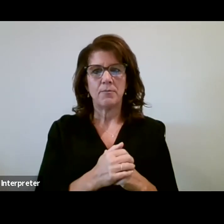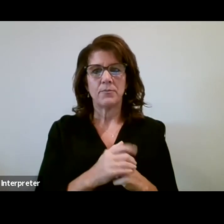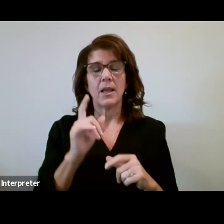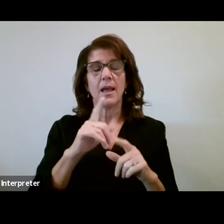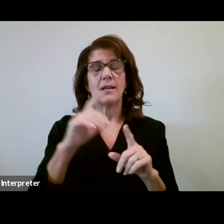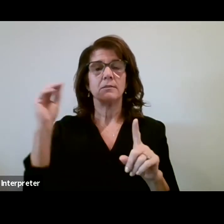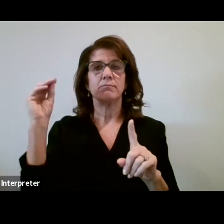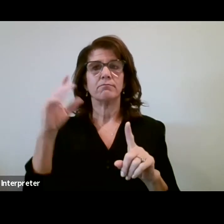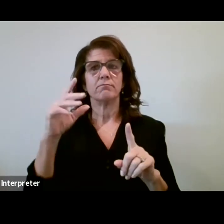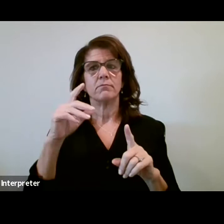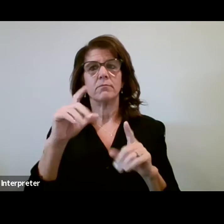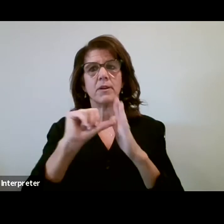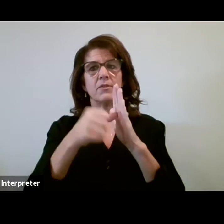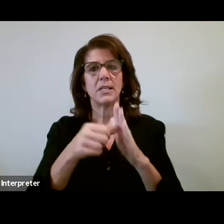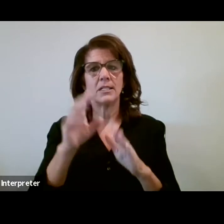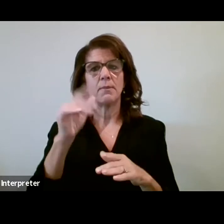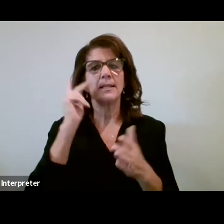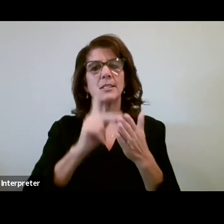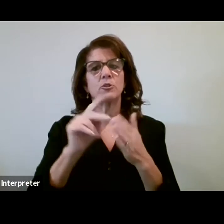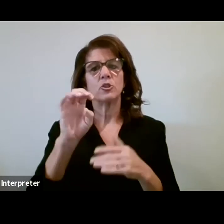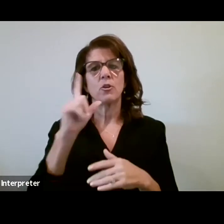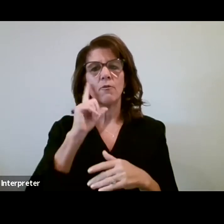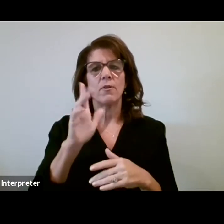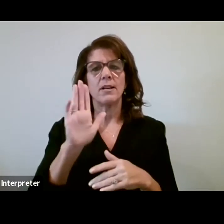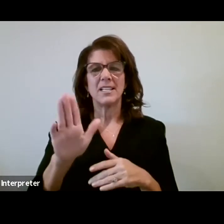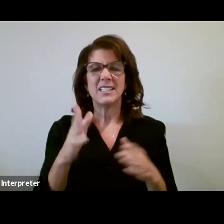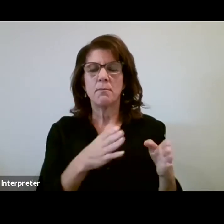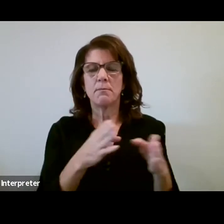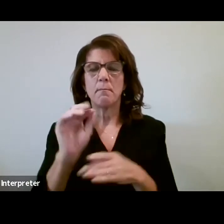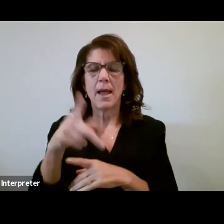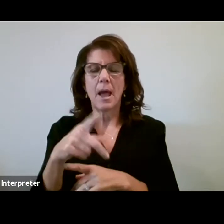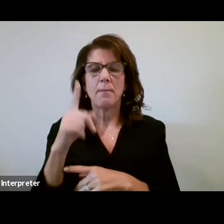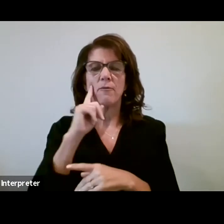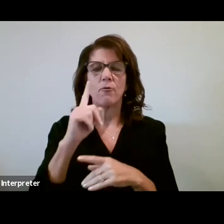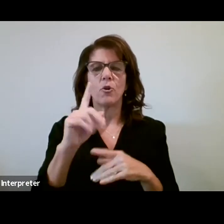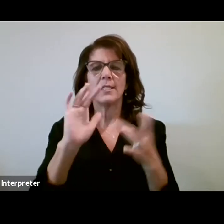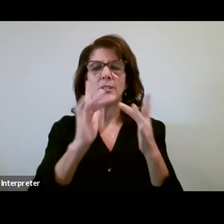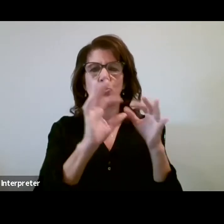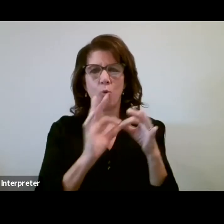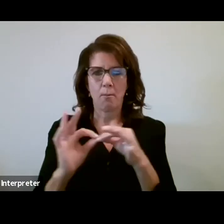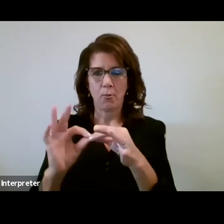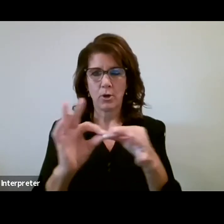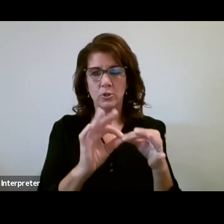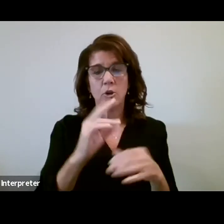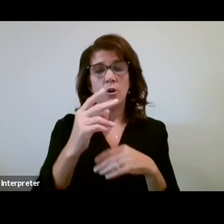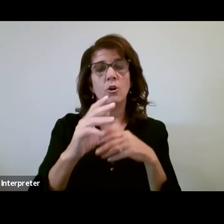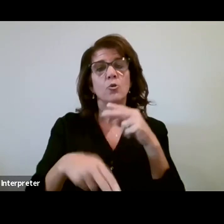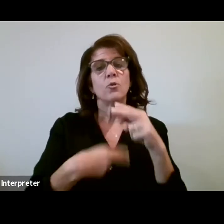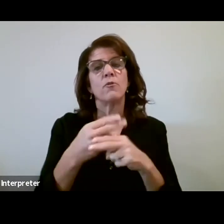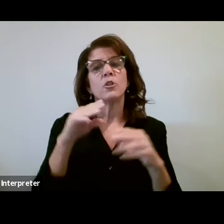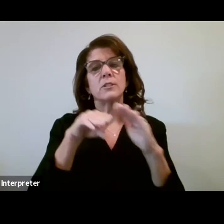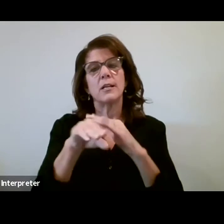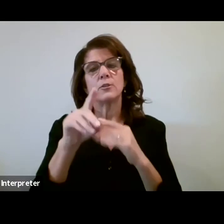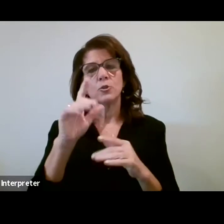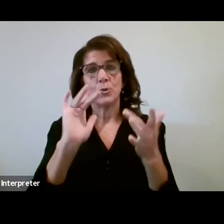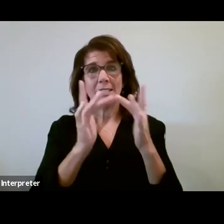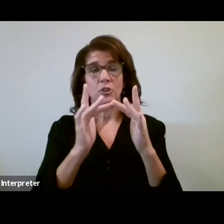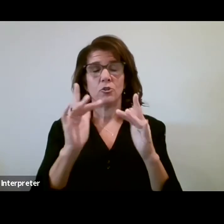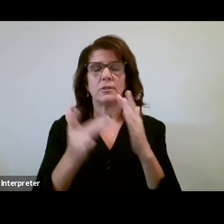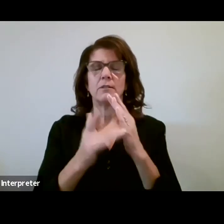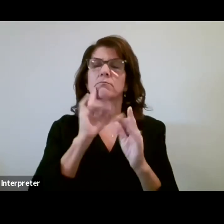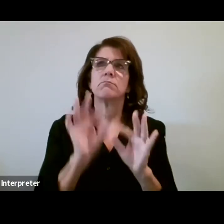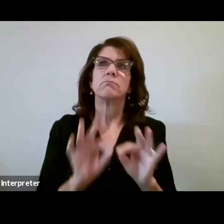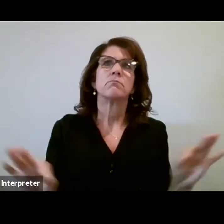by the Secretary General in his roadmap for digital cooperation, universal access to digital technology is paramount